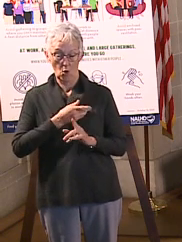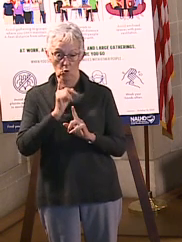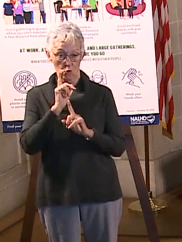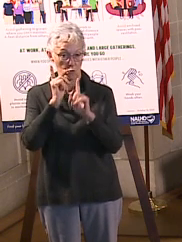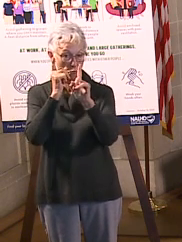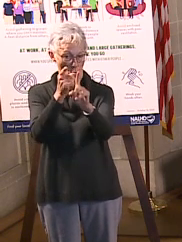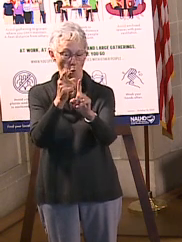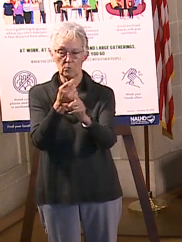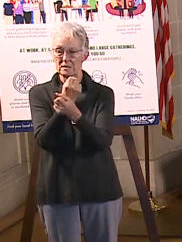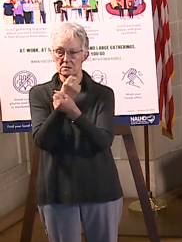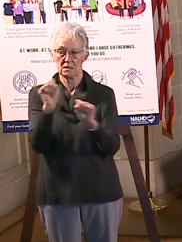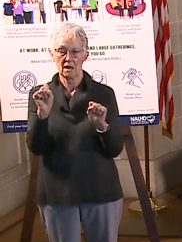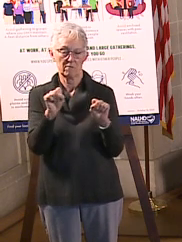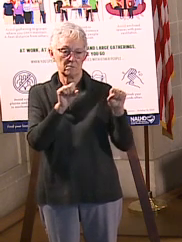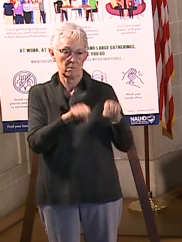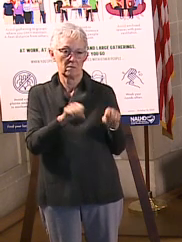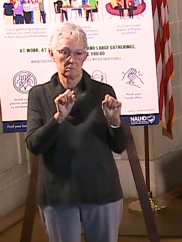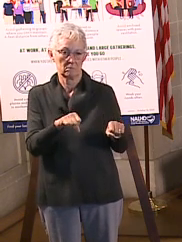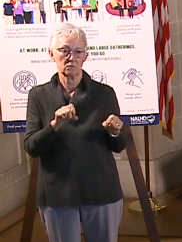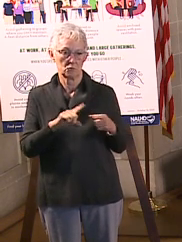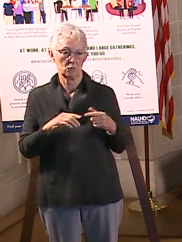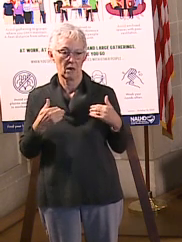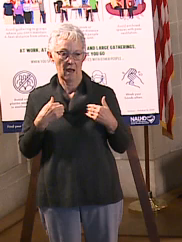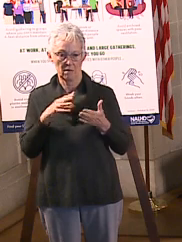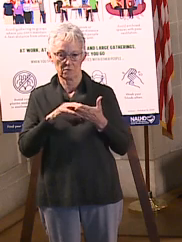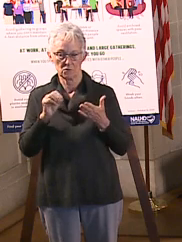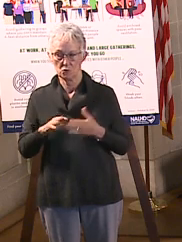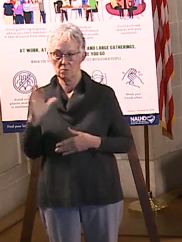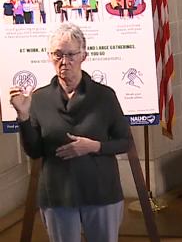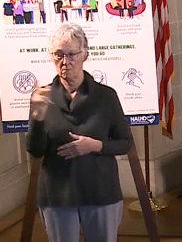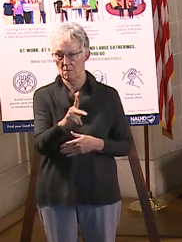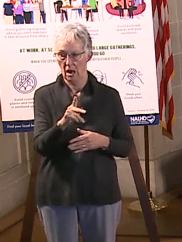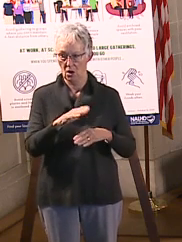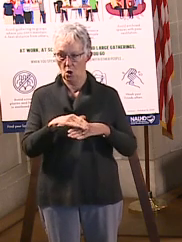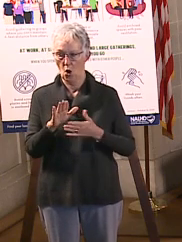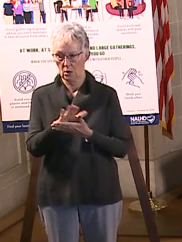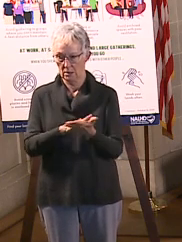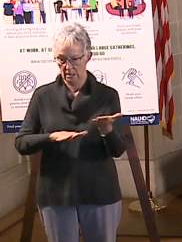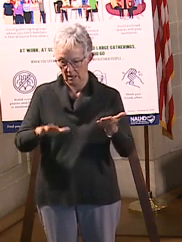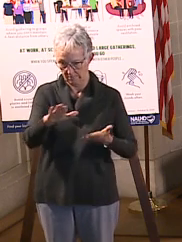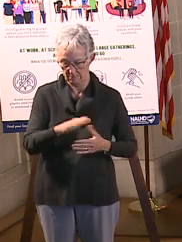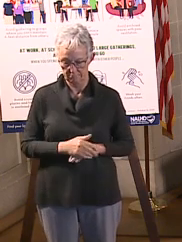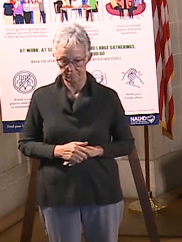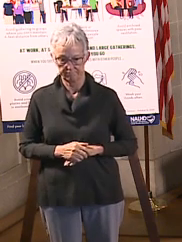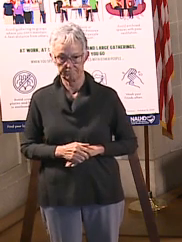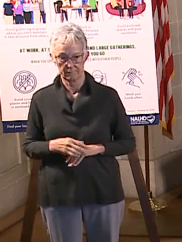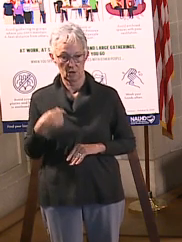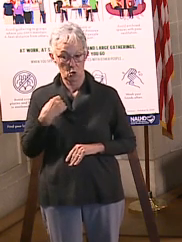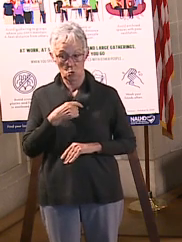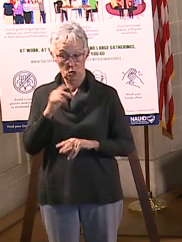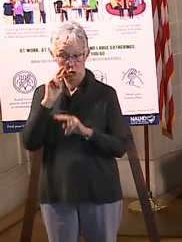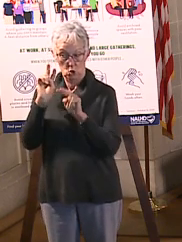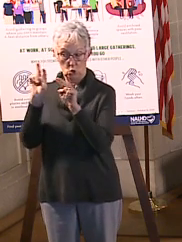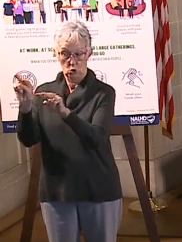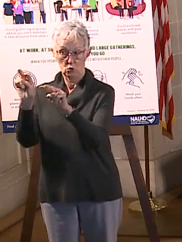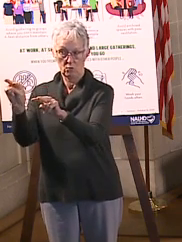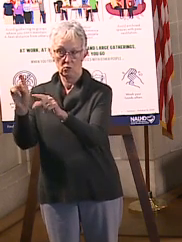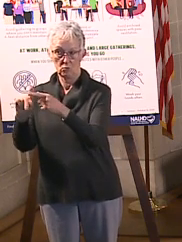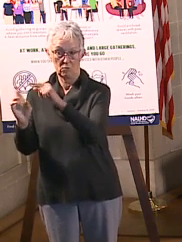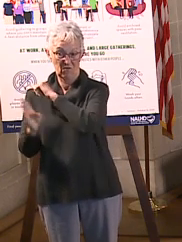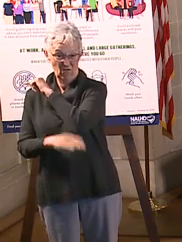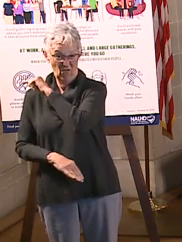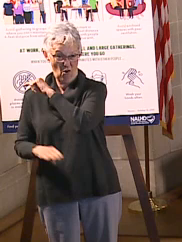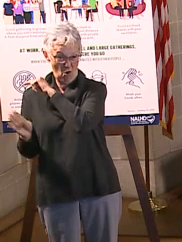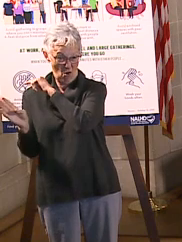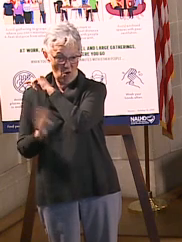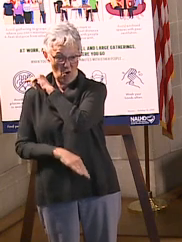back. And we're already looking forward to the fall. And as we look forward to the fall, I can tell you right now, from where we were last year to where we are this year